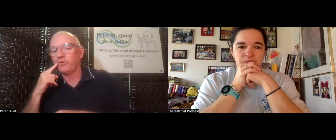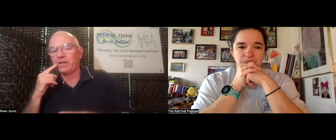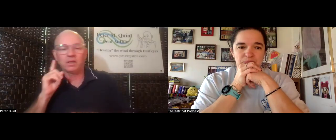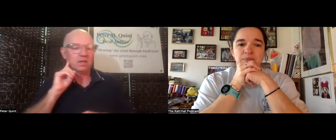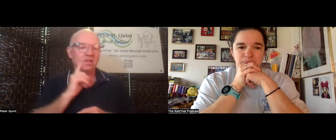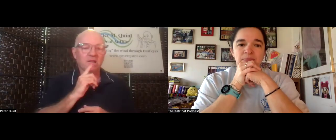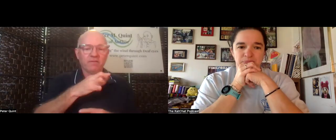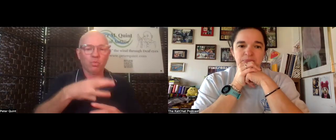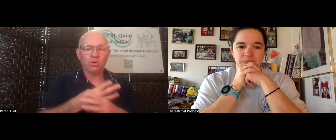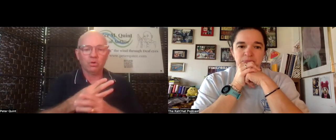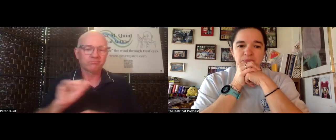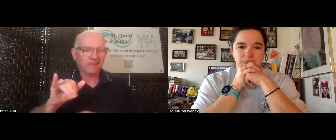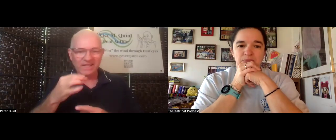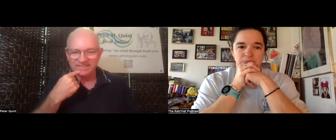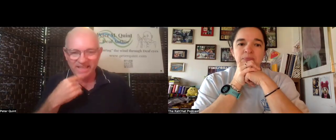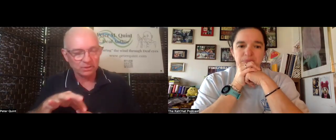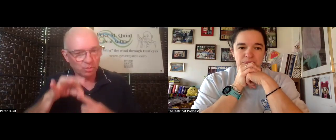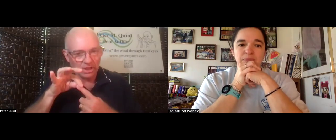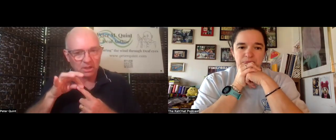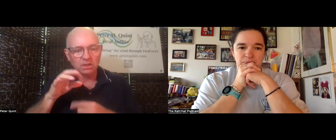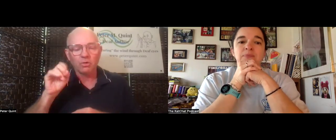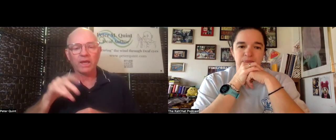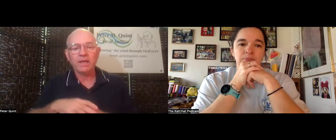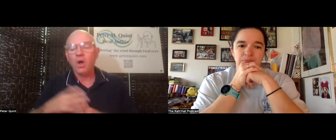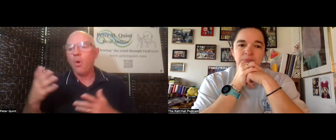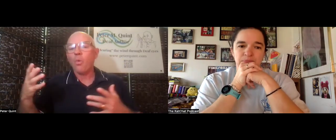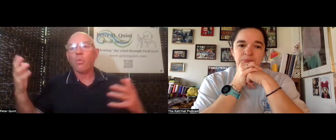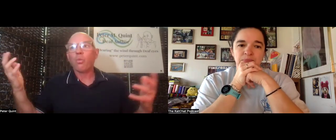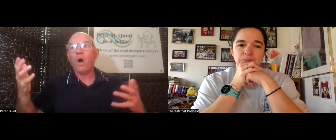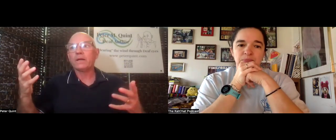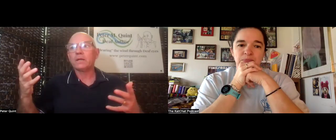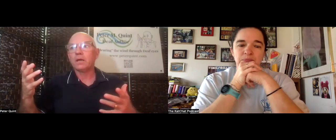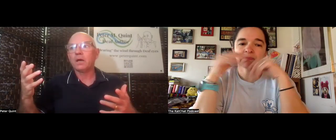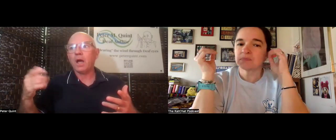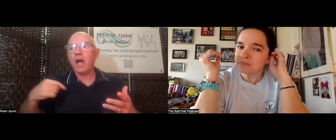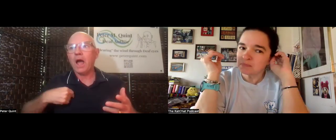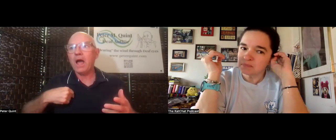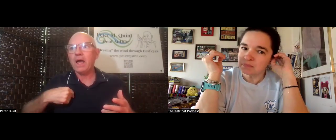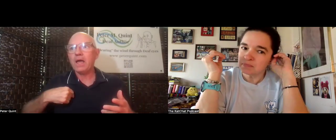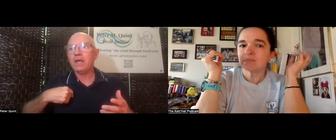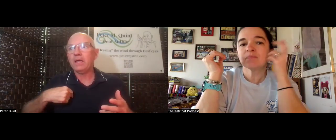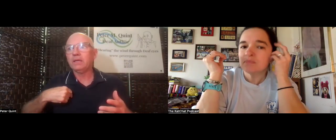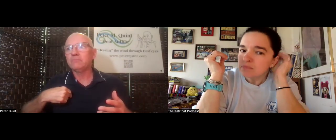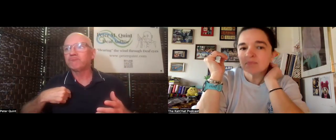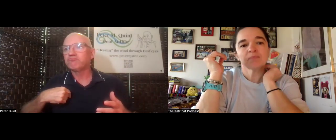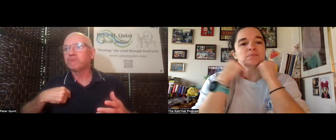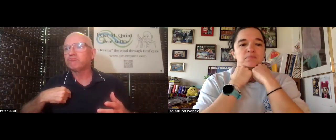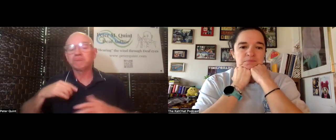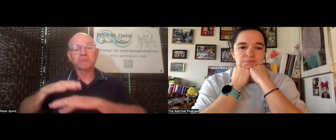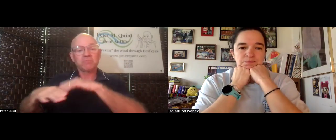between the hearing and the deaf world, like I say, is unique. Okay, what